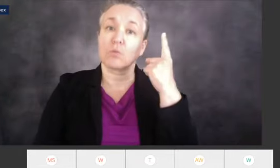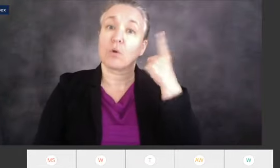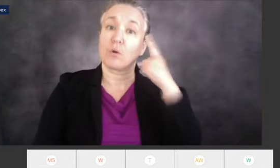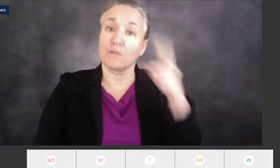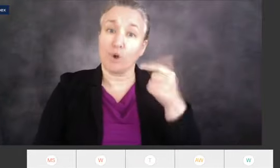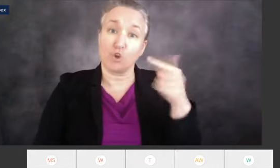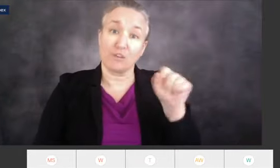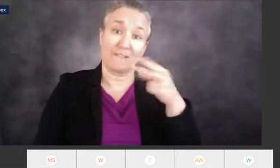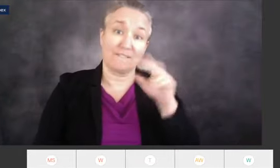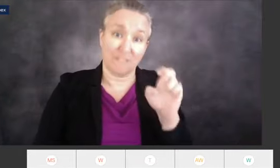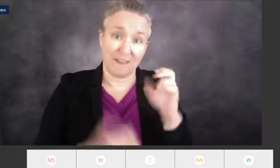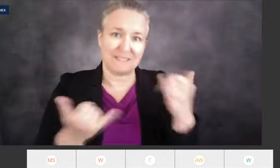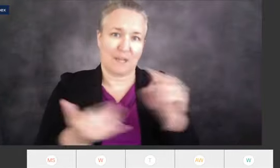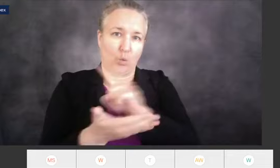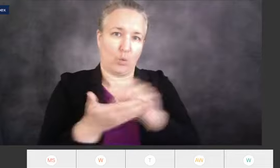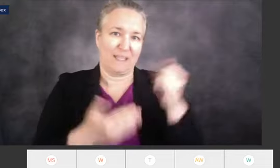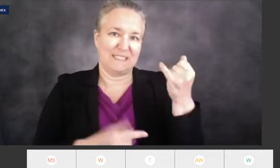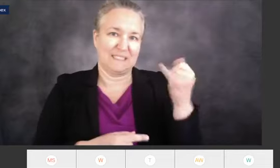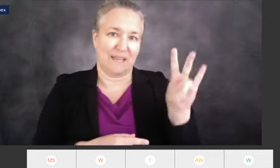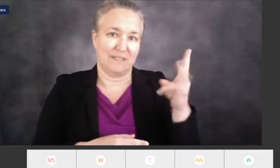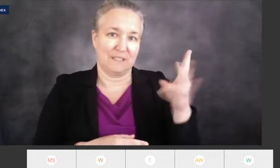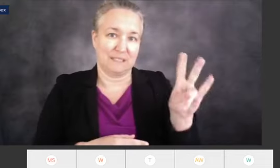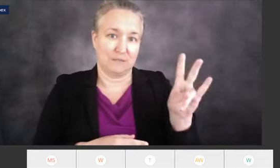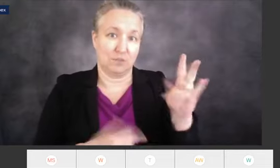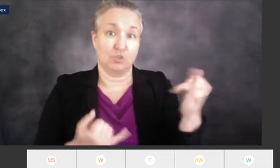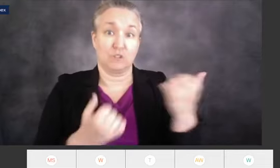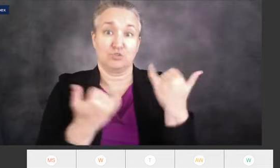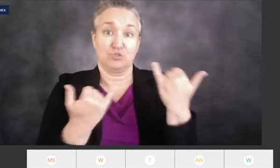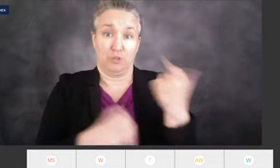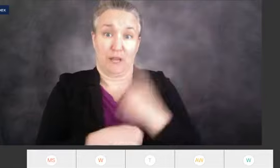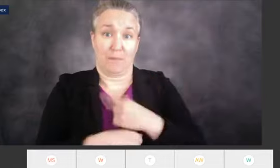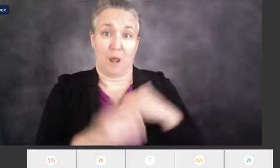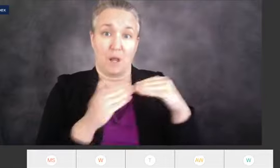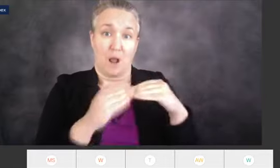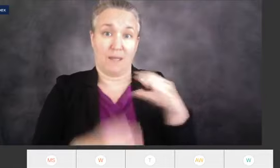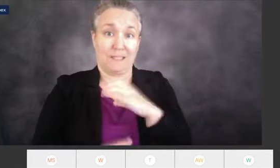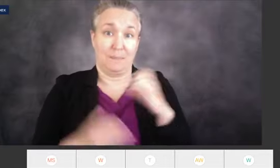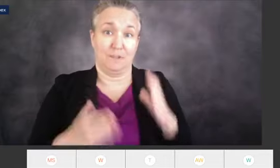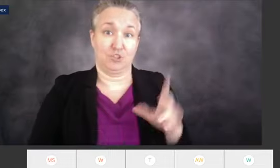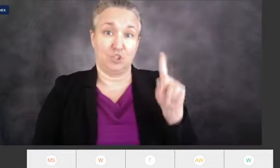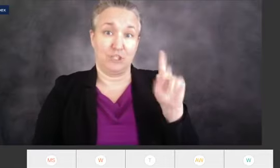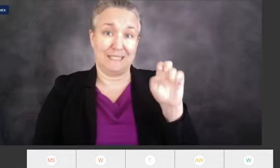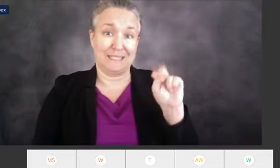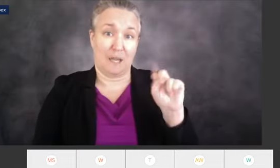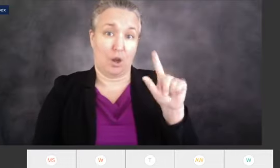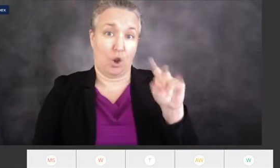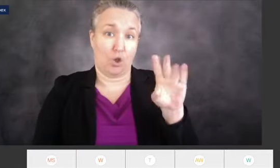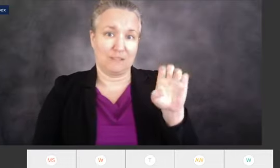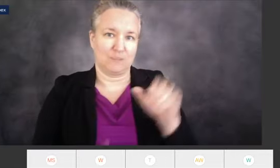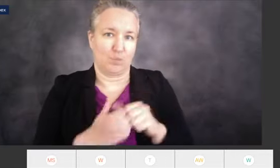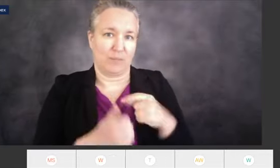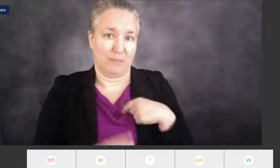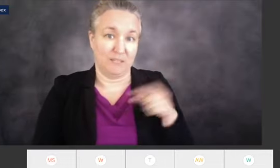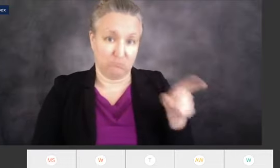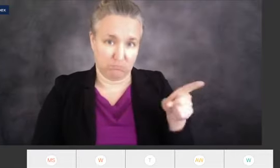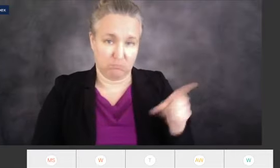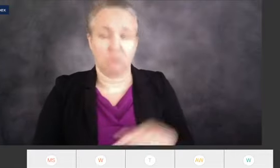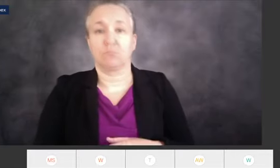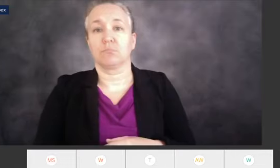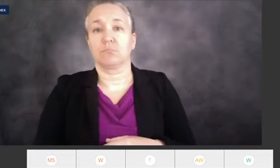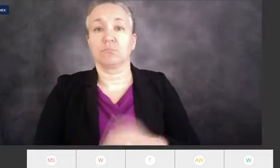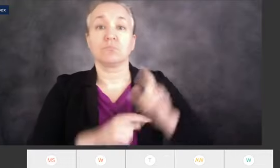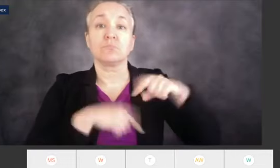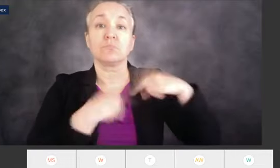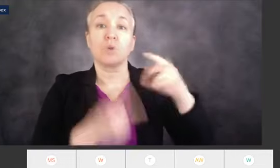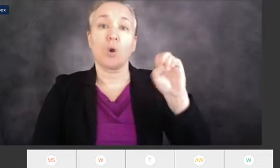in the green phase. Today, I'm joined by my colleague, Commissioner Ken Lawrence. Since our